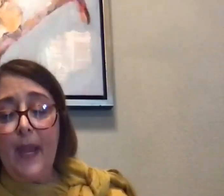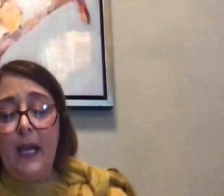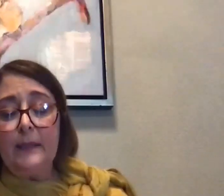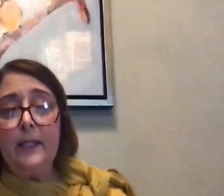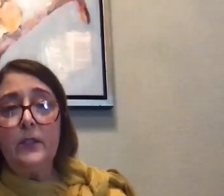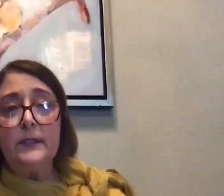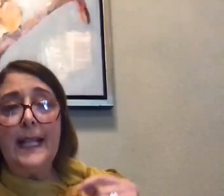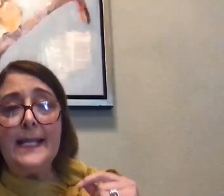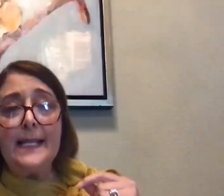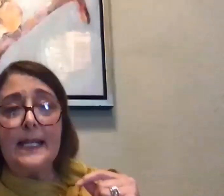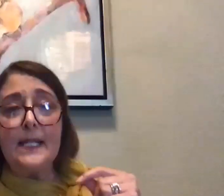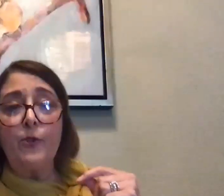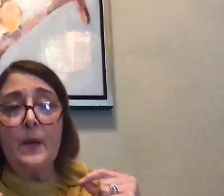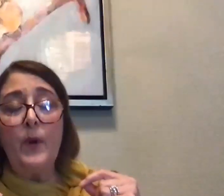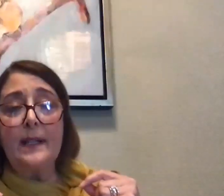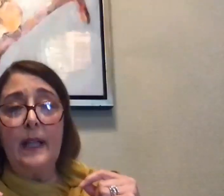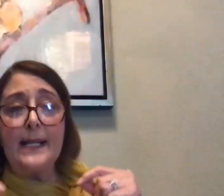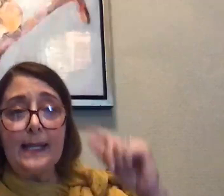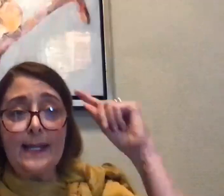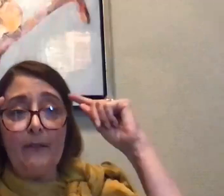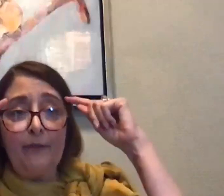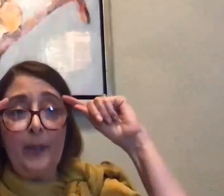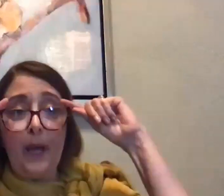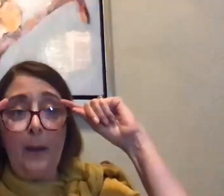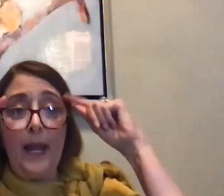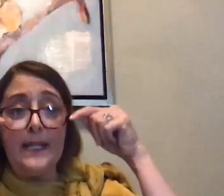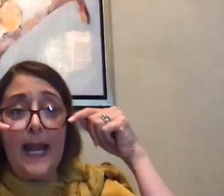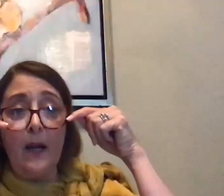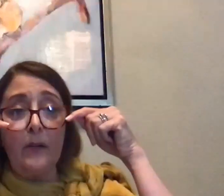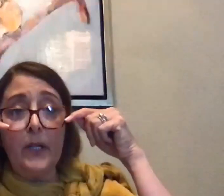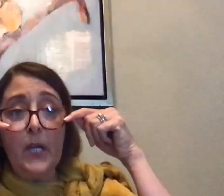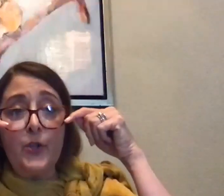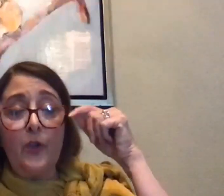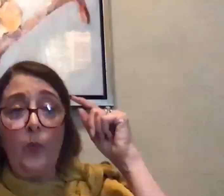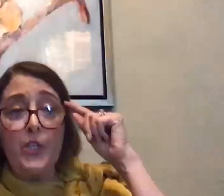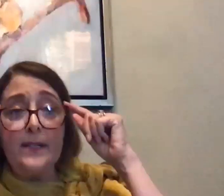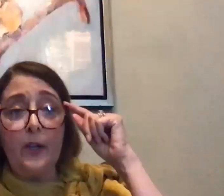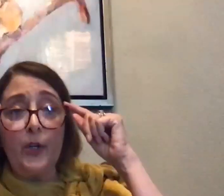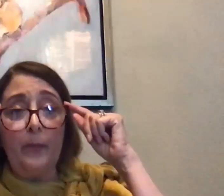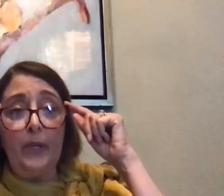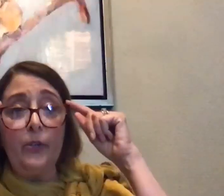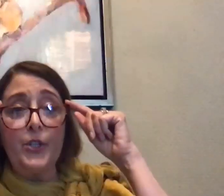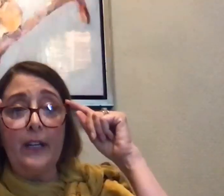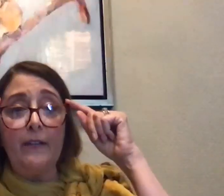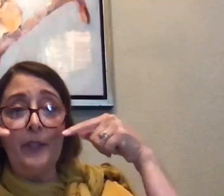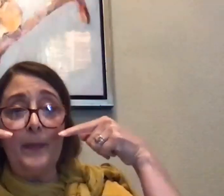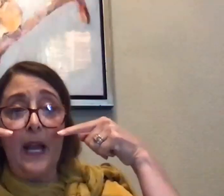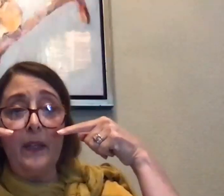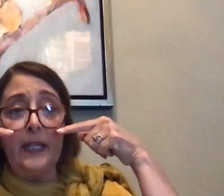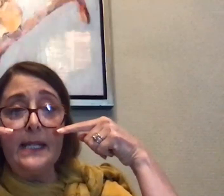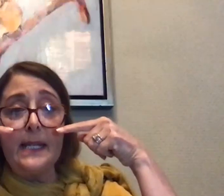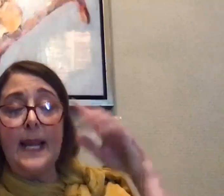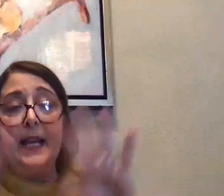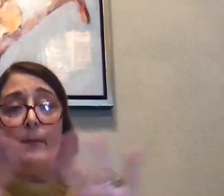it, little lenses for someone's glasses that flip up and down so that when she's on her computer, she can flip